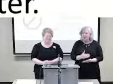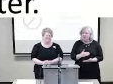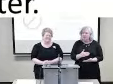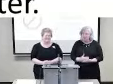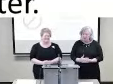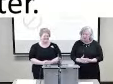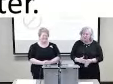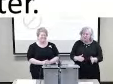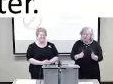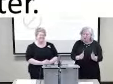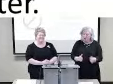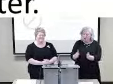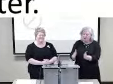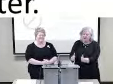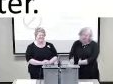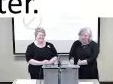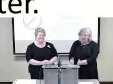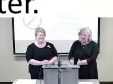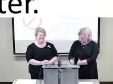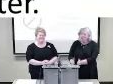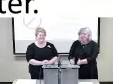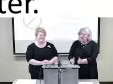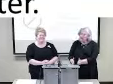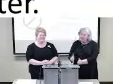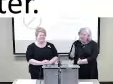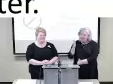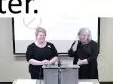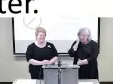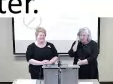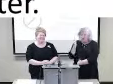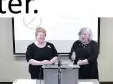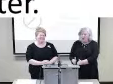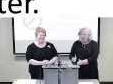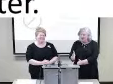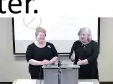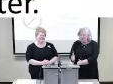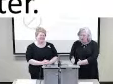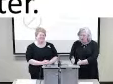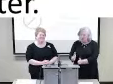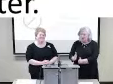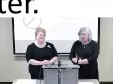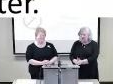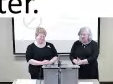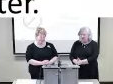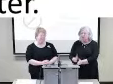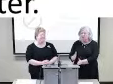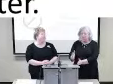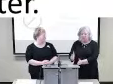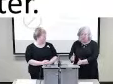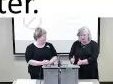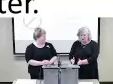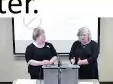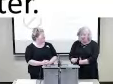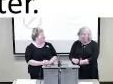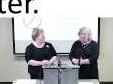things that you want to do but you can have a separate list when something comes into your brain oh i need to call that person i need to